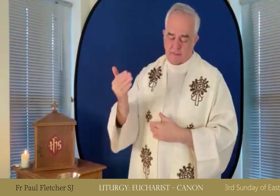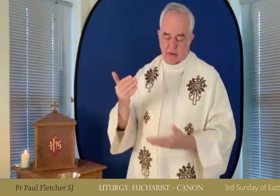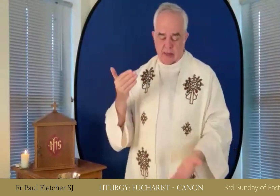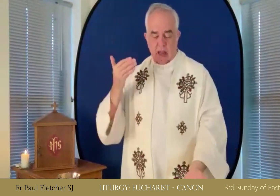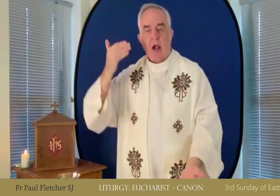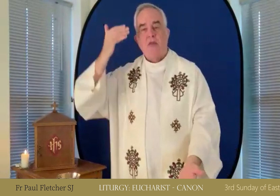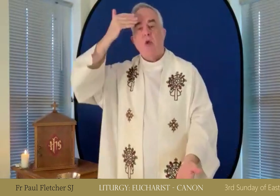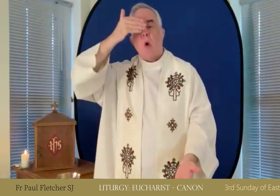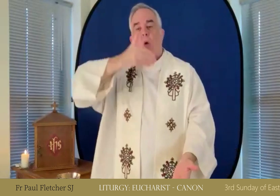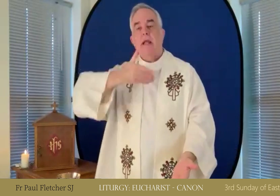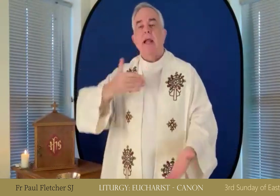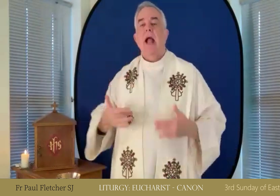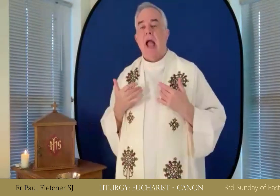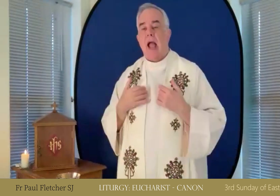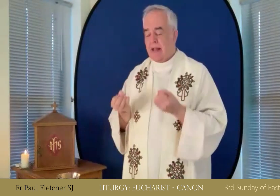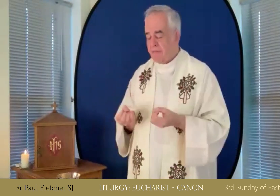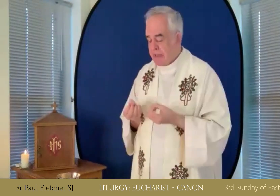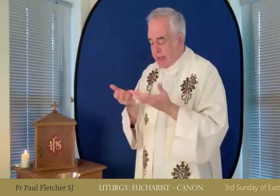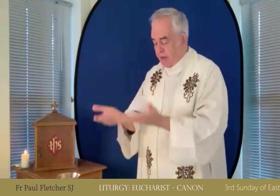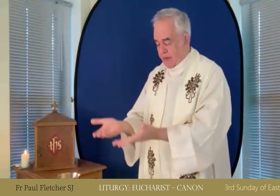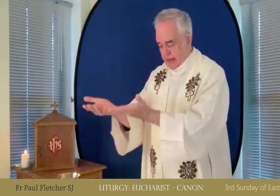thanksgiving this holy and living sacrifice.